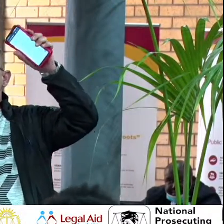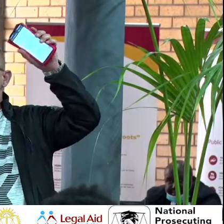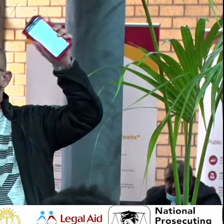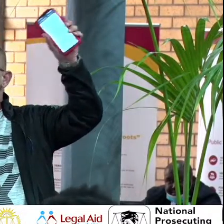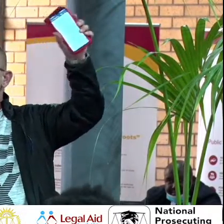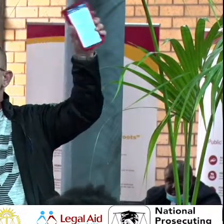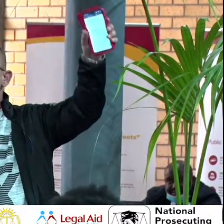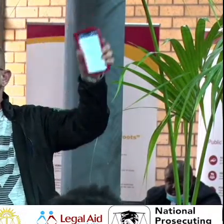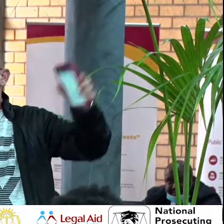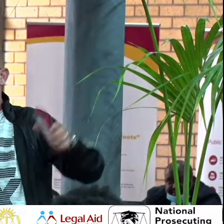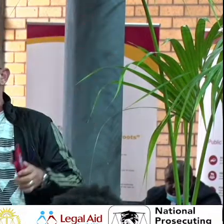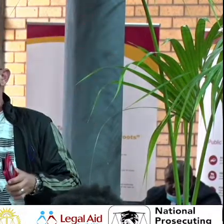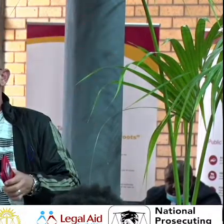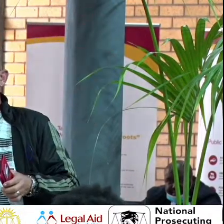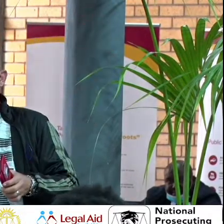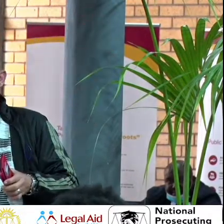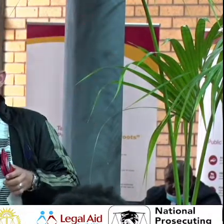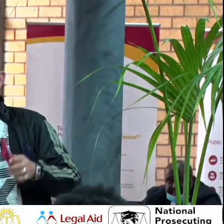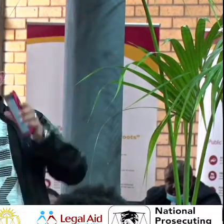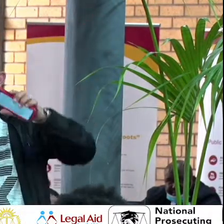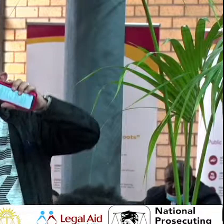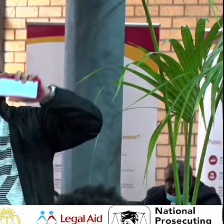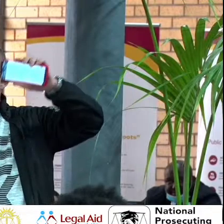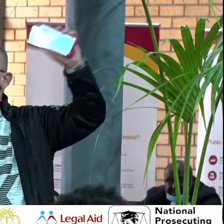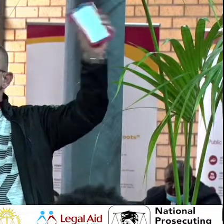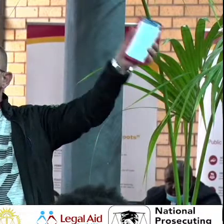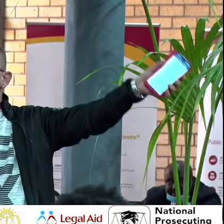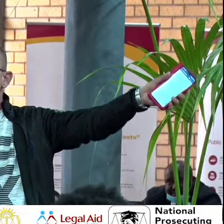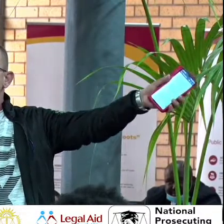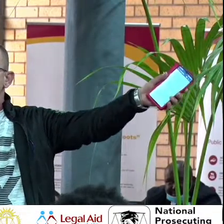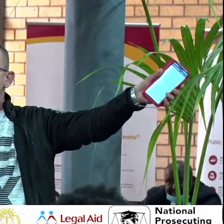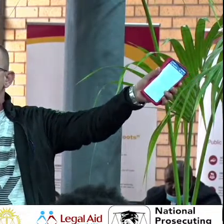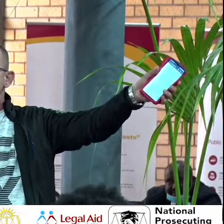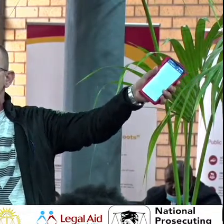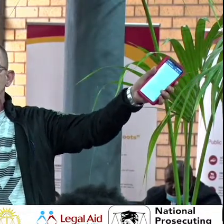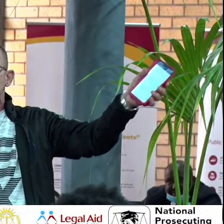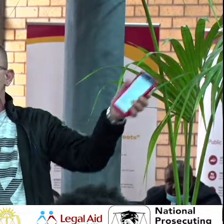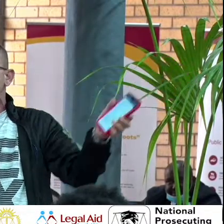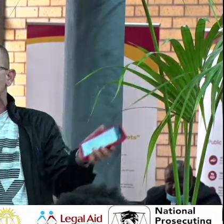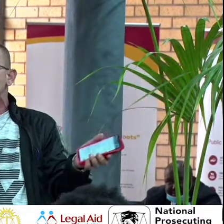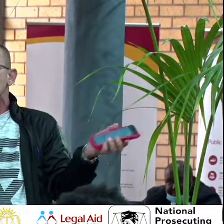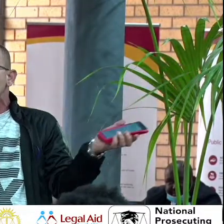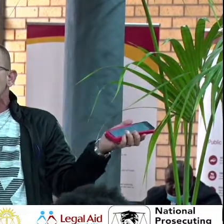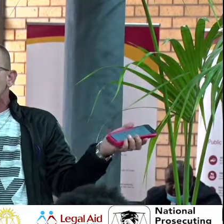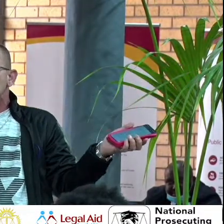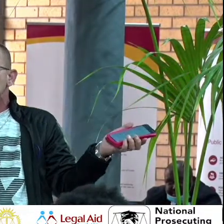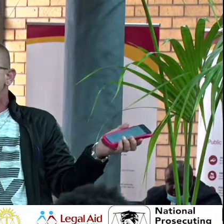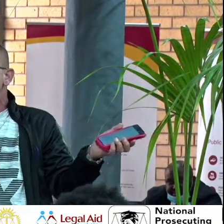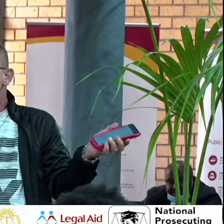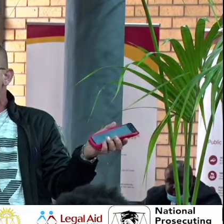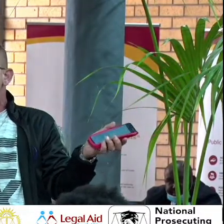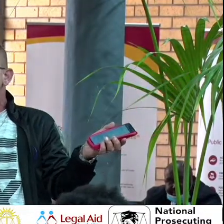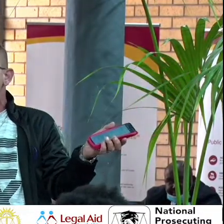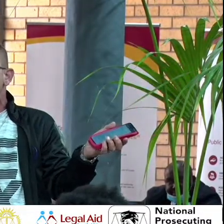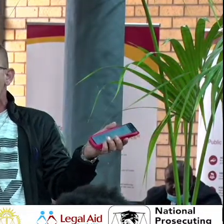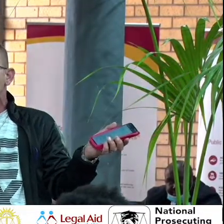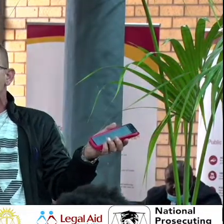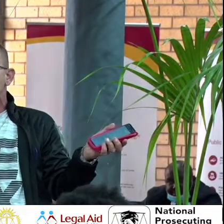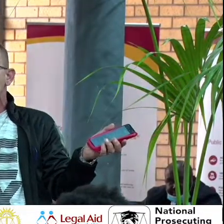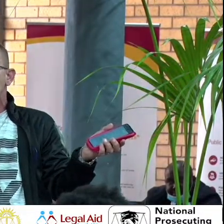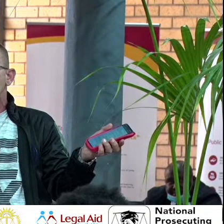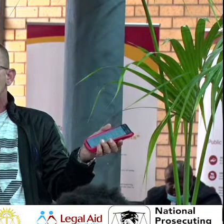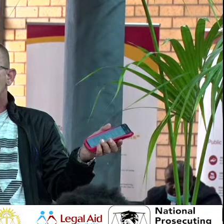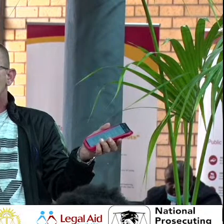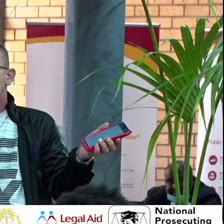there's another 5 or 6 pending warrants. I go and hand myself over to the police stations and I tell them, there's pending warrants, here I am.